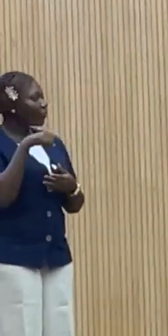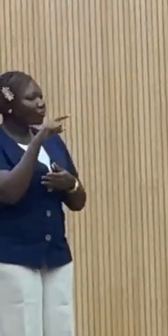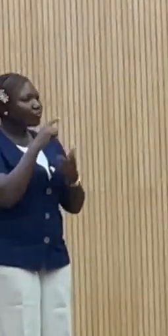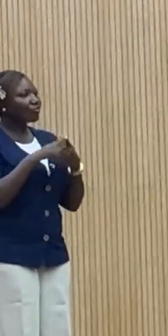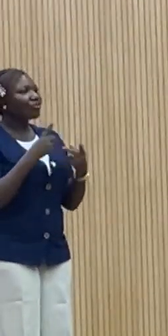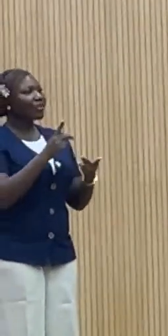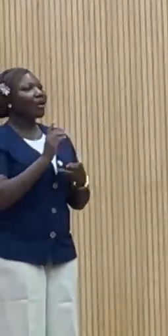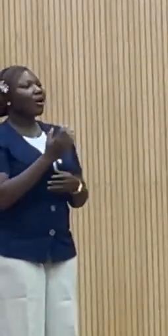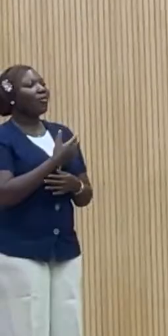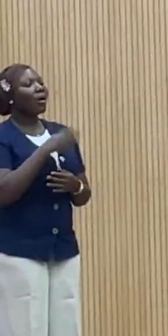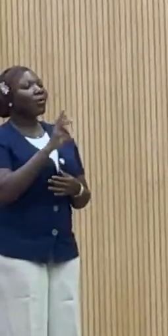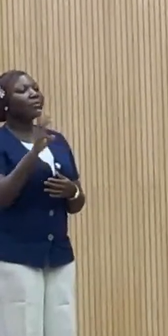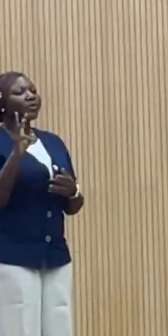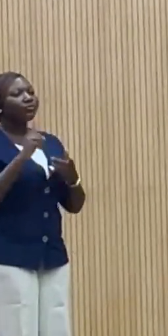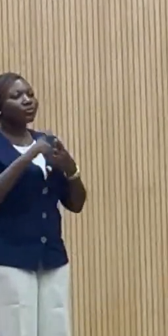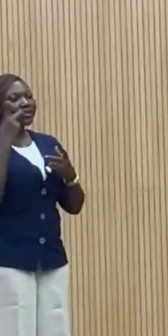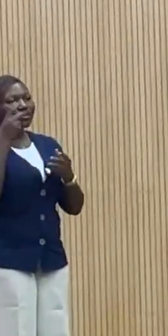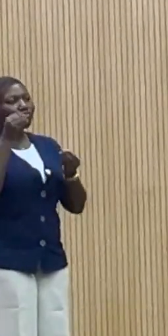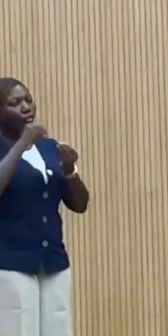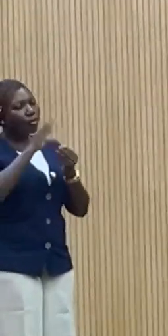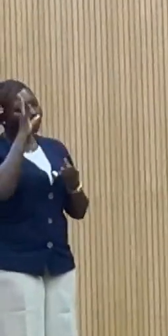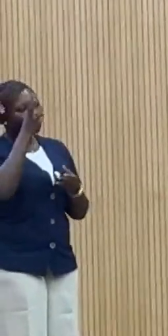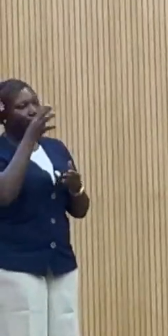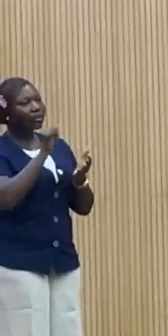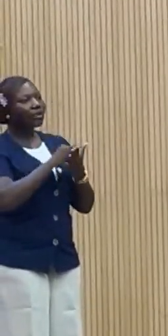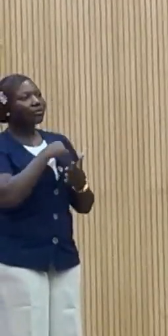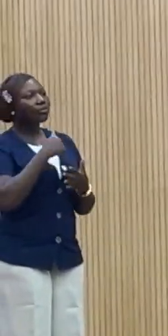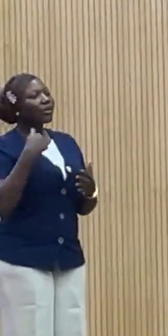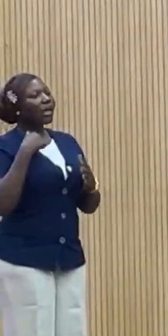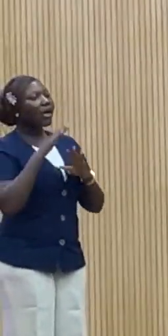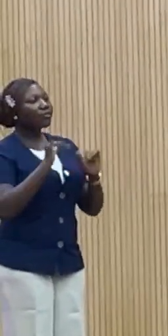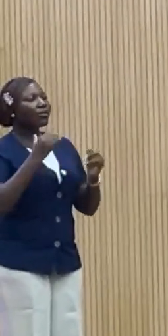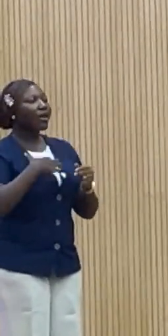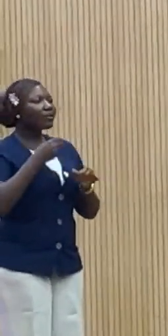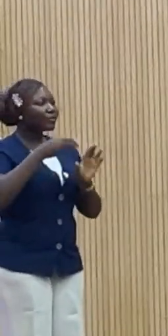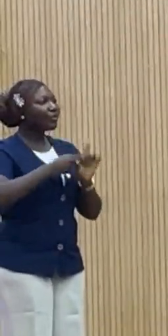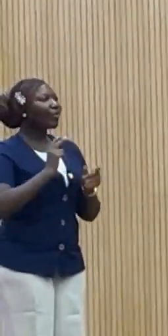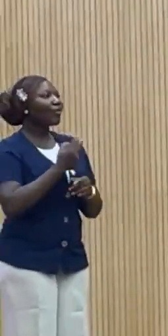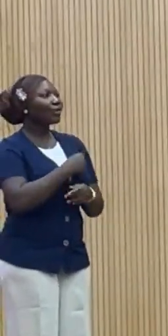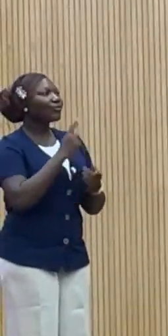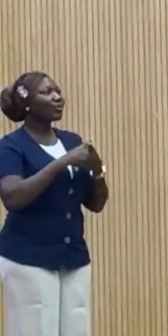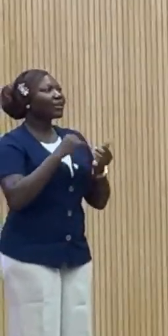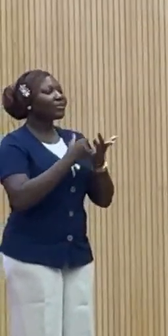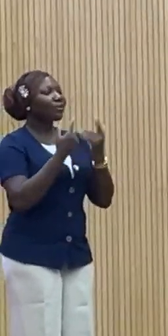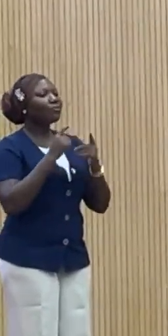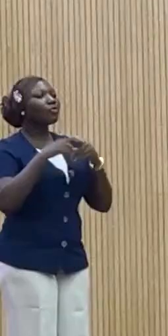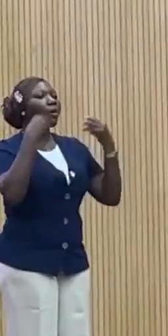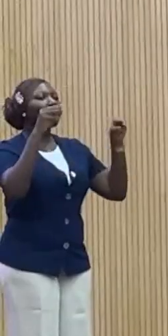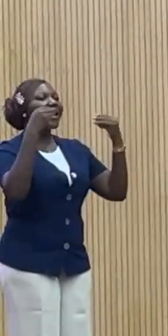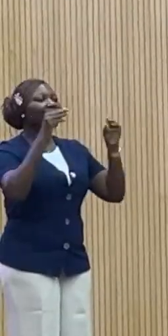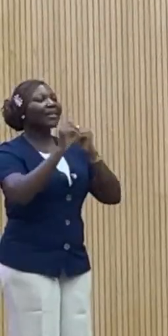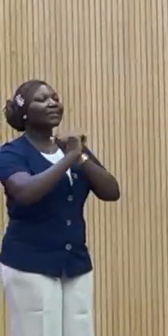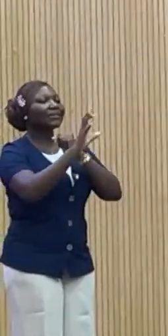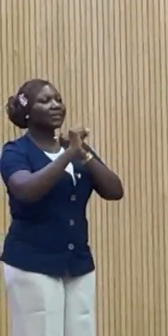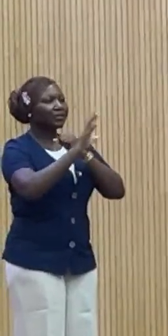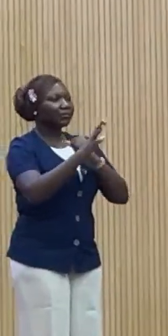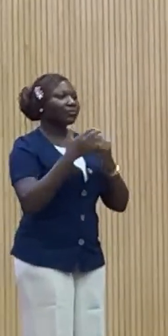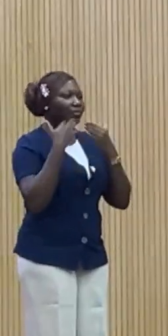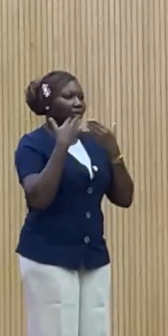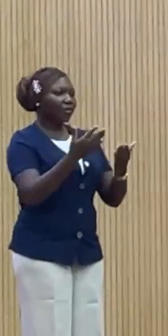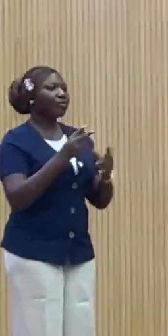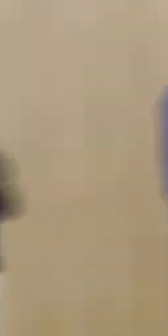website so you can see more of the innovations that we're doing and join us when it comes to democratizing accessibility to the digital world. Thank you very much.